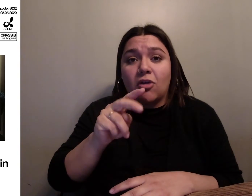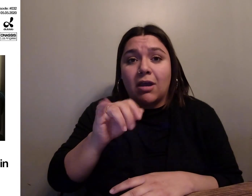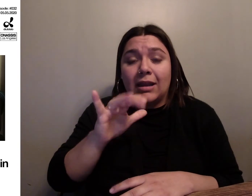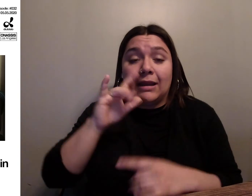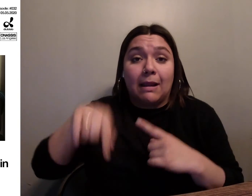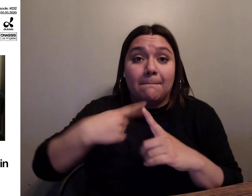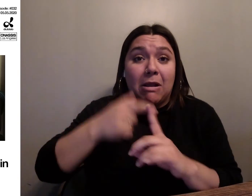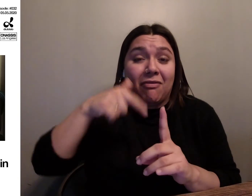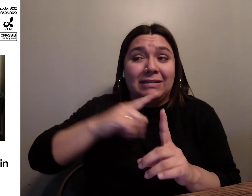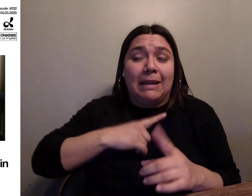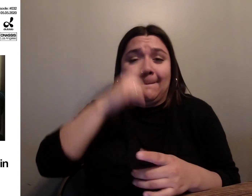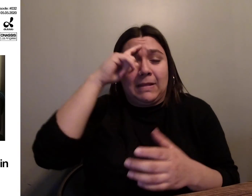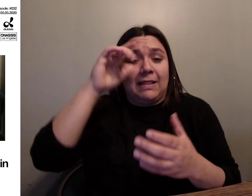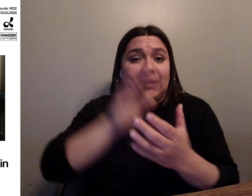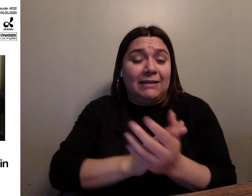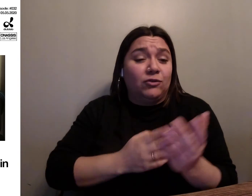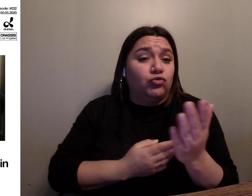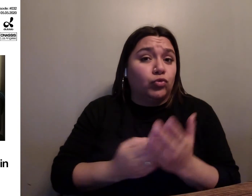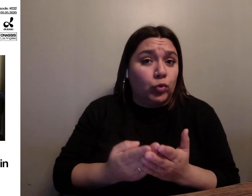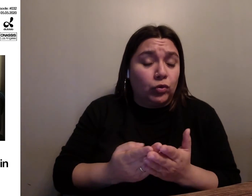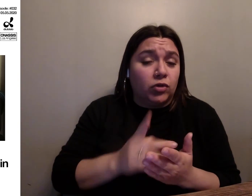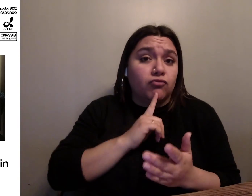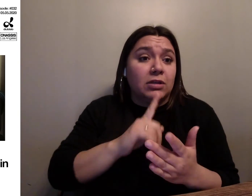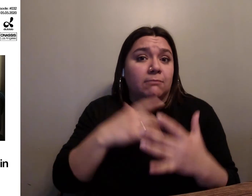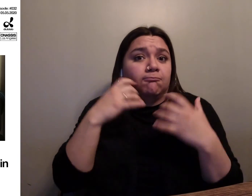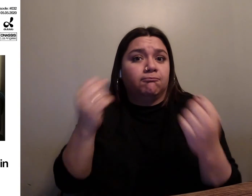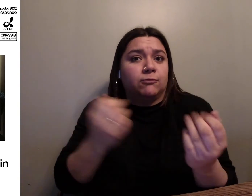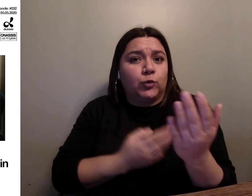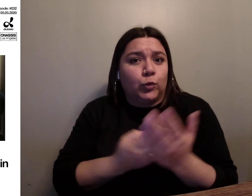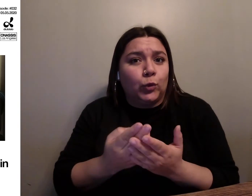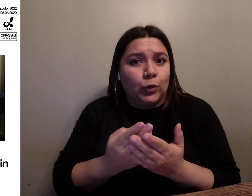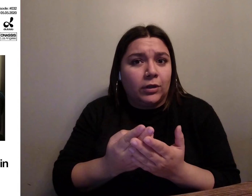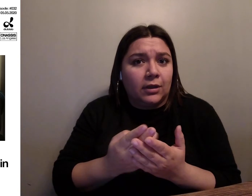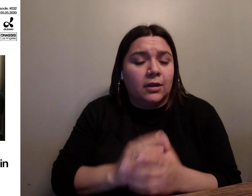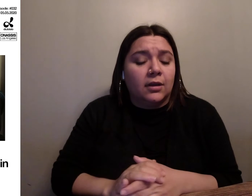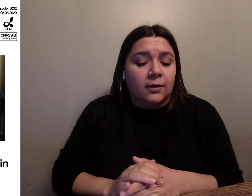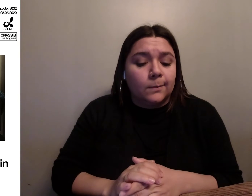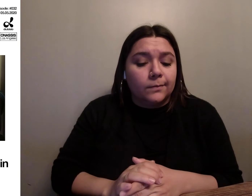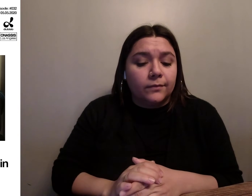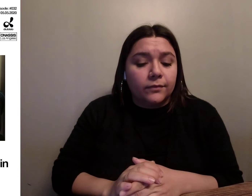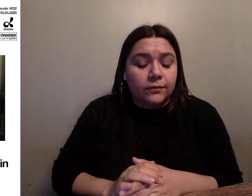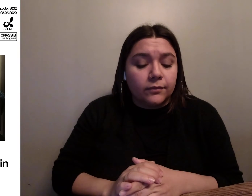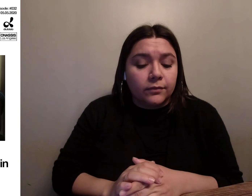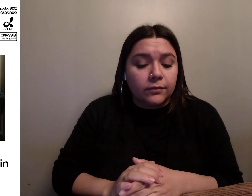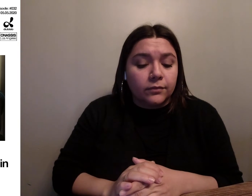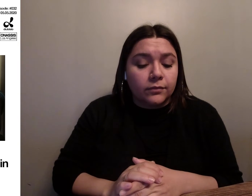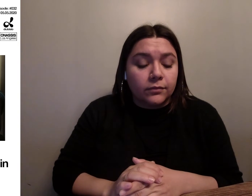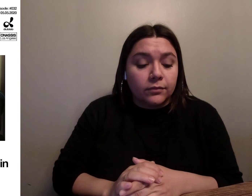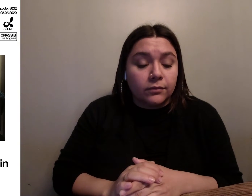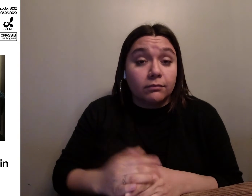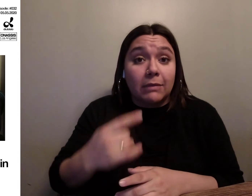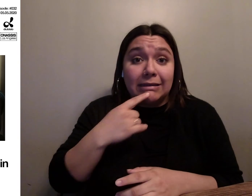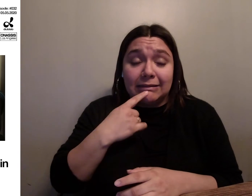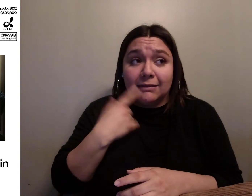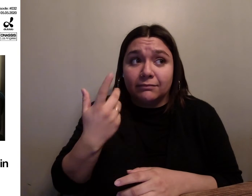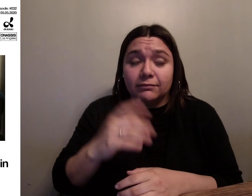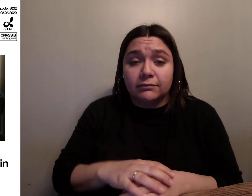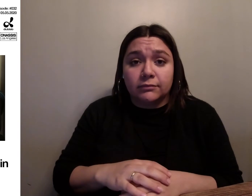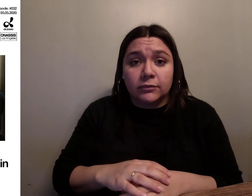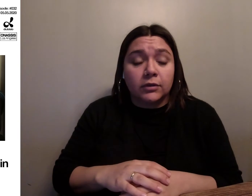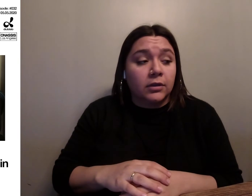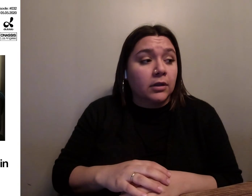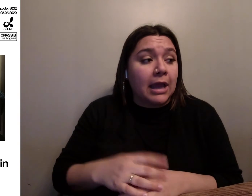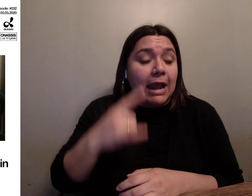I said, well, I think I'm more Socratic, because for me it's always important to ask the question